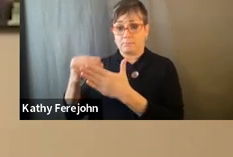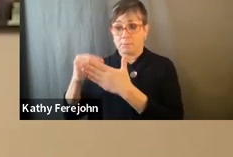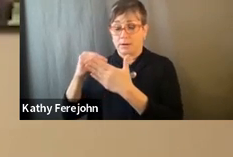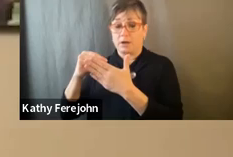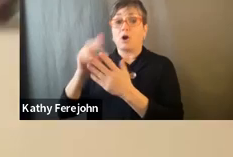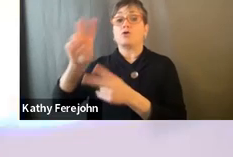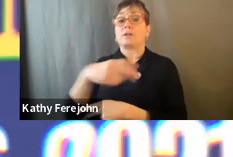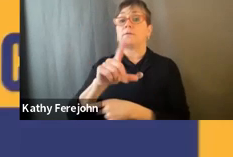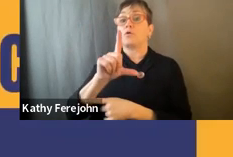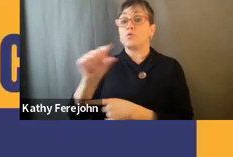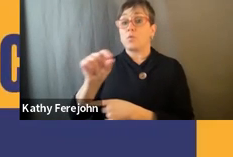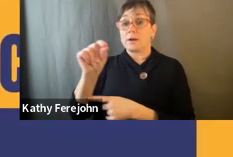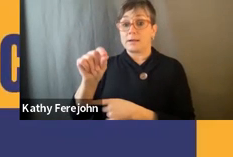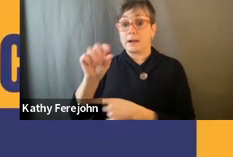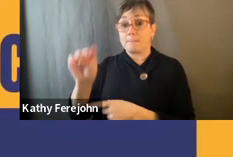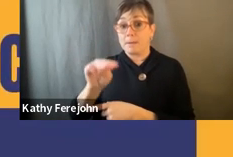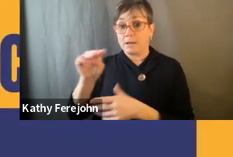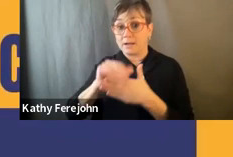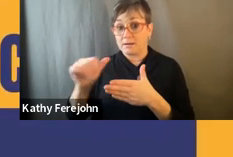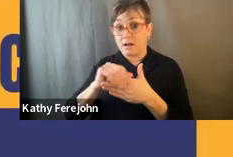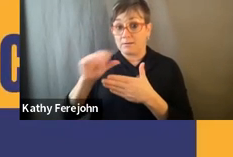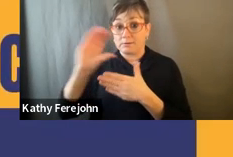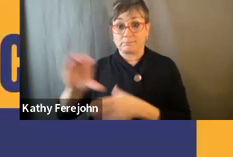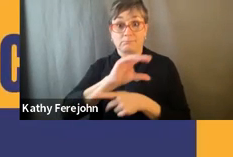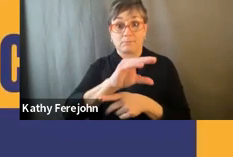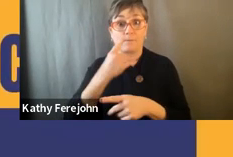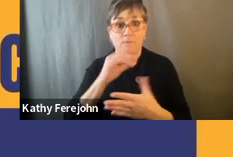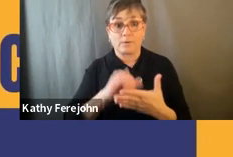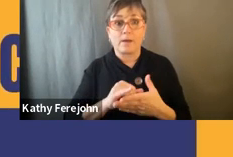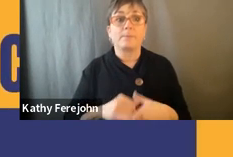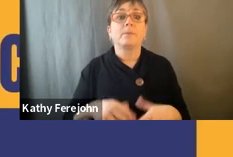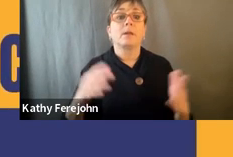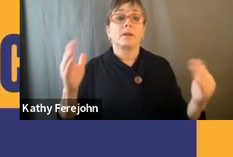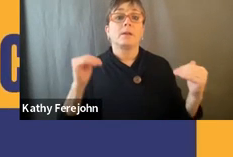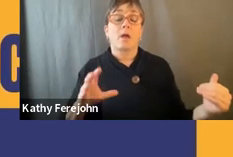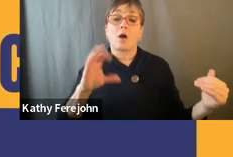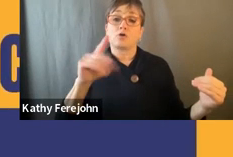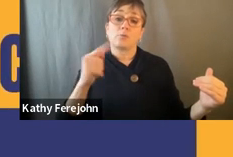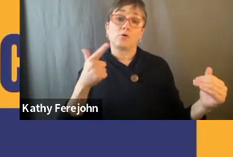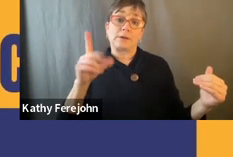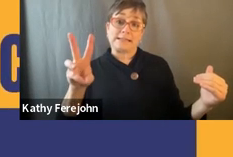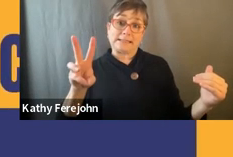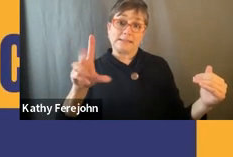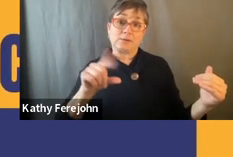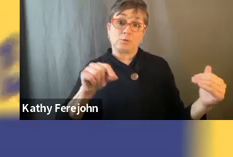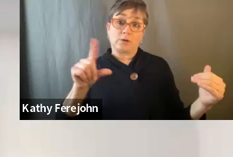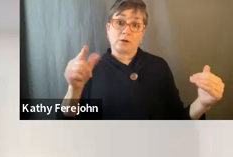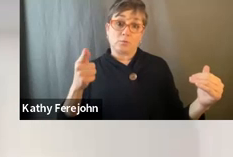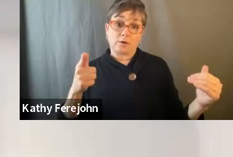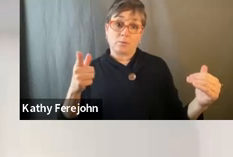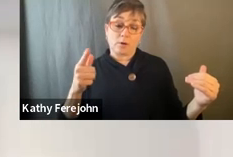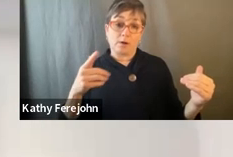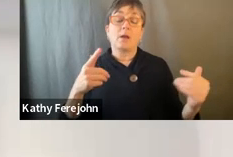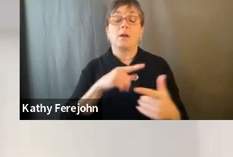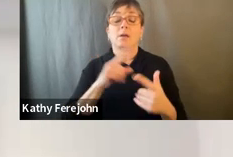Housing Trust Fund. On October 26th of 2021, the issues relating to transportation were discussed at the caucus roundtable.